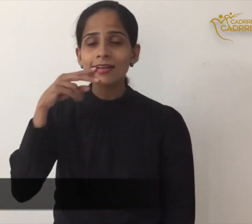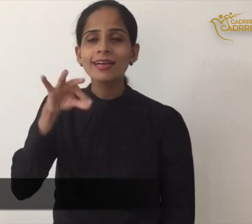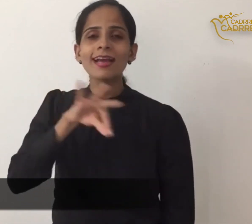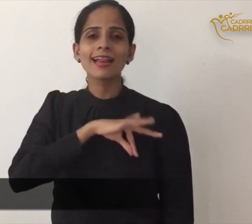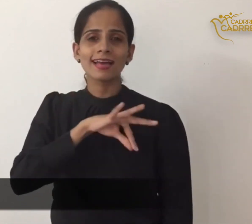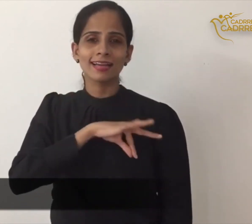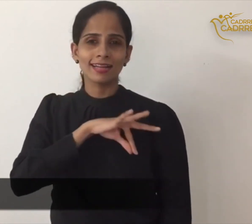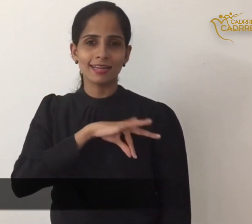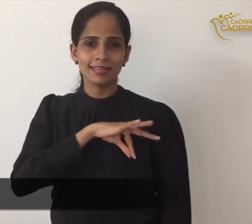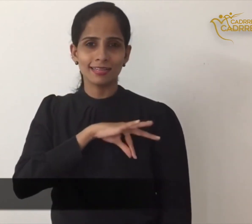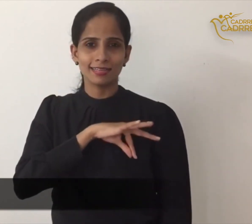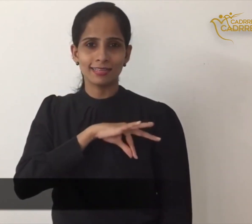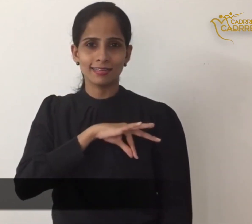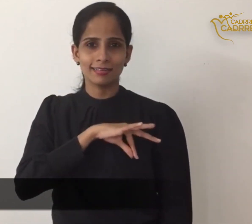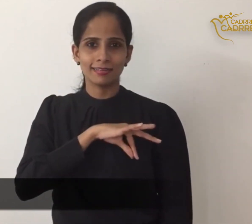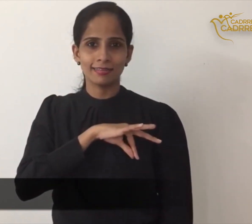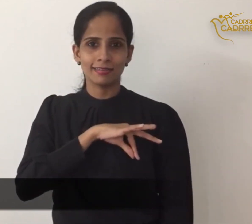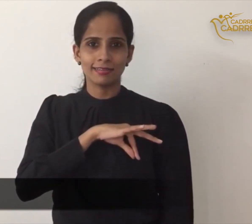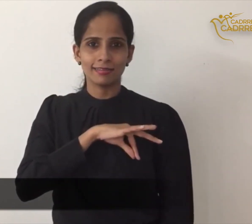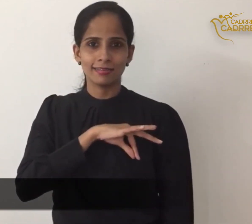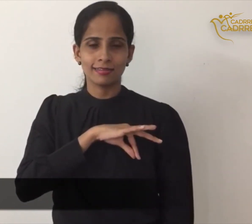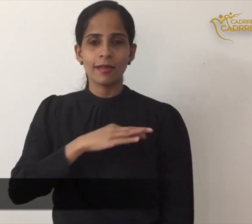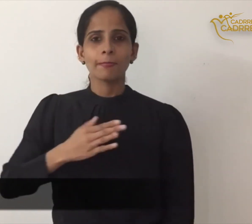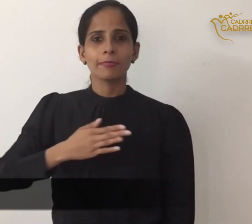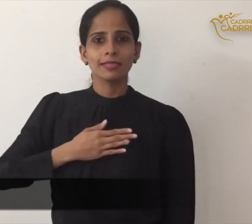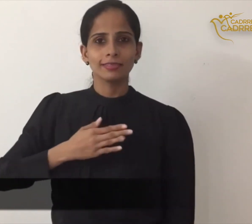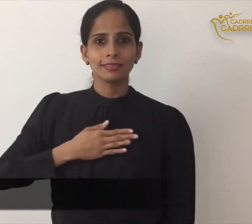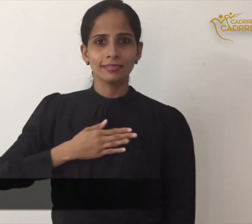I like green.